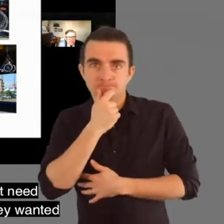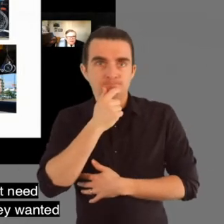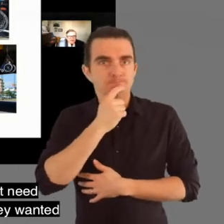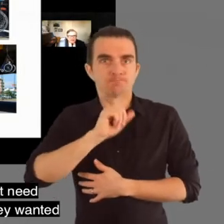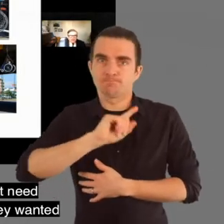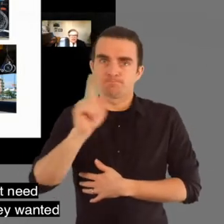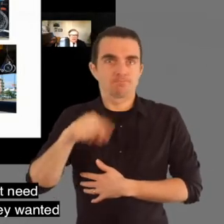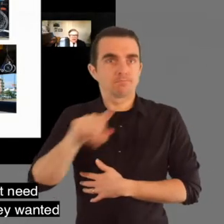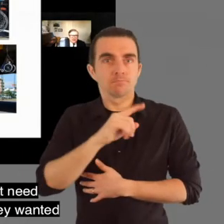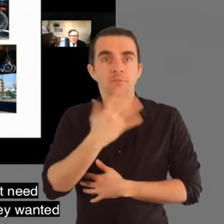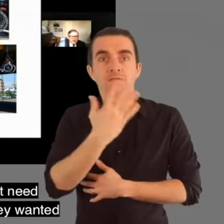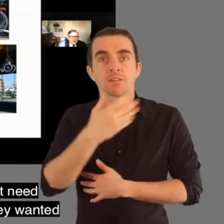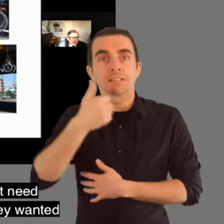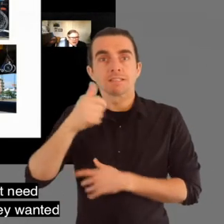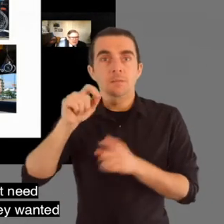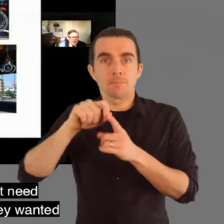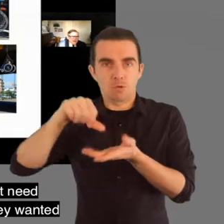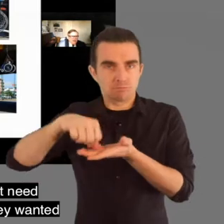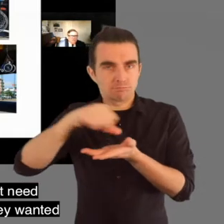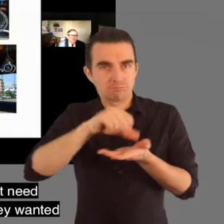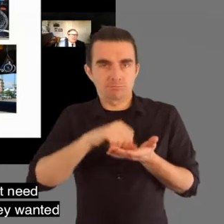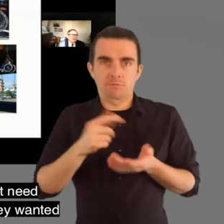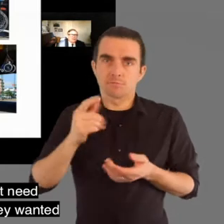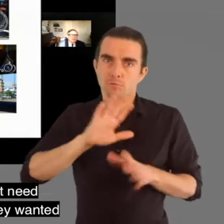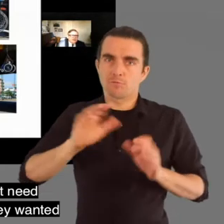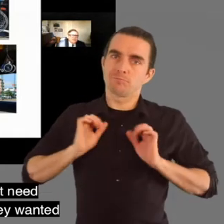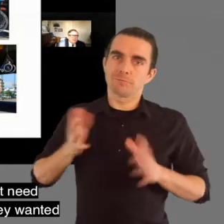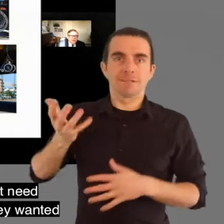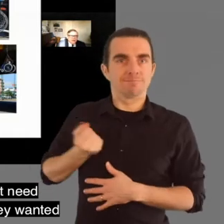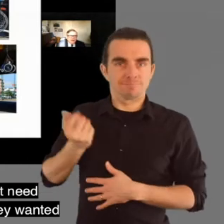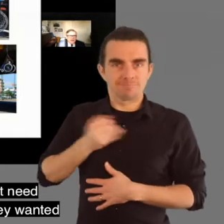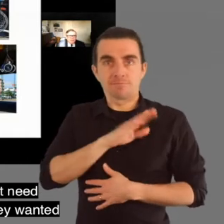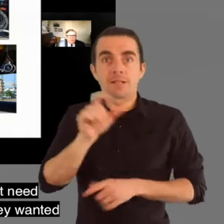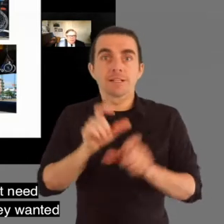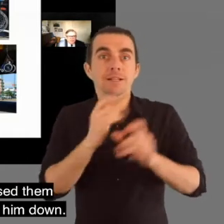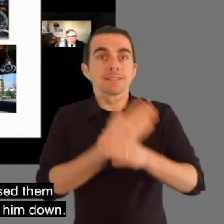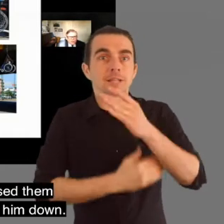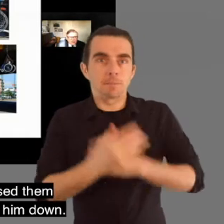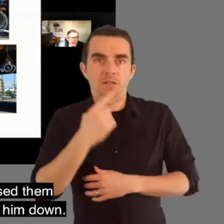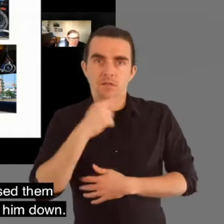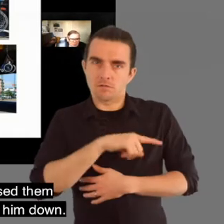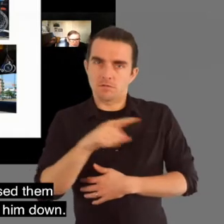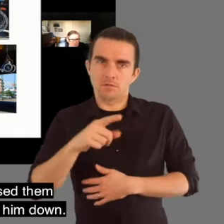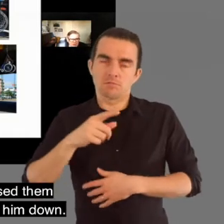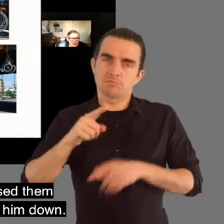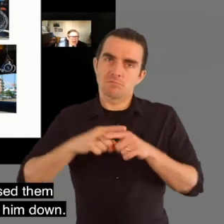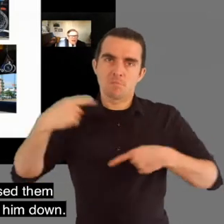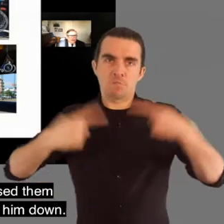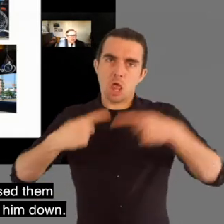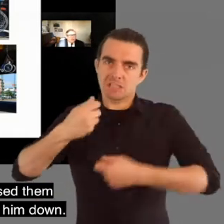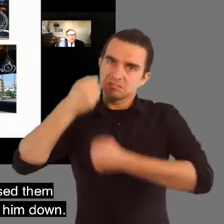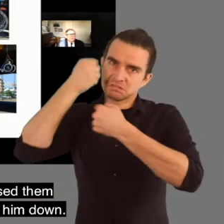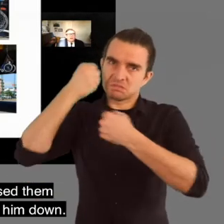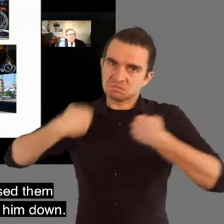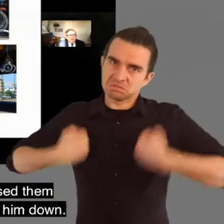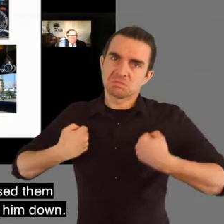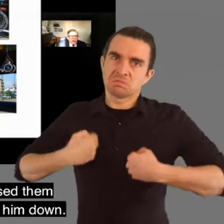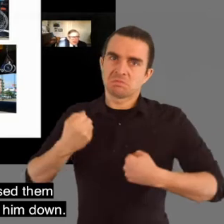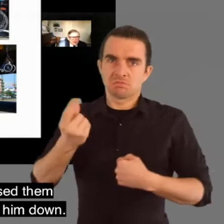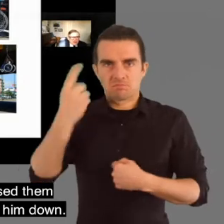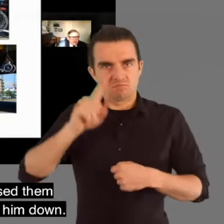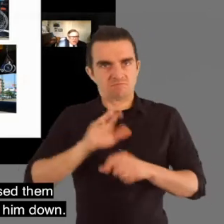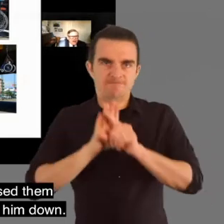The president said they did not need the pension of £56 a week that they wanted for all disabled people, and accused them of